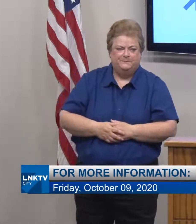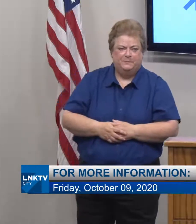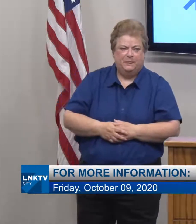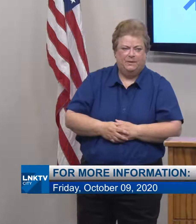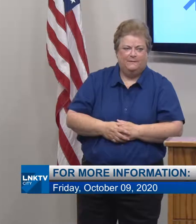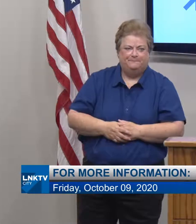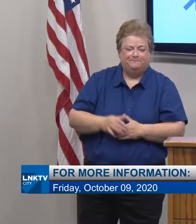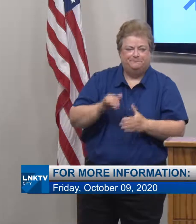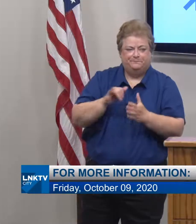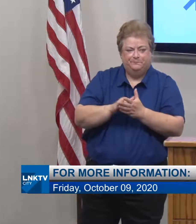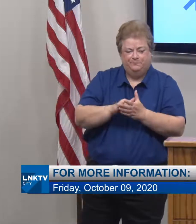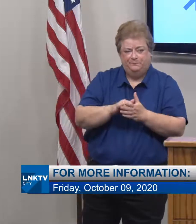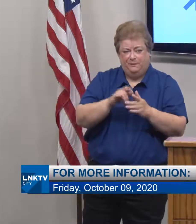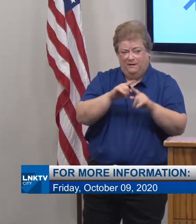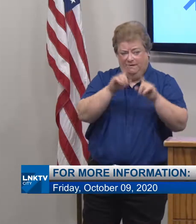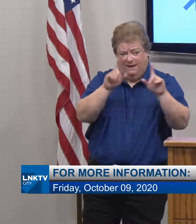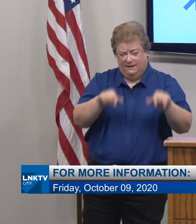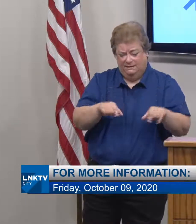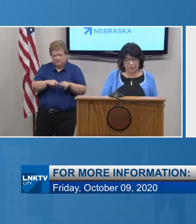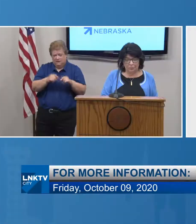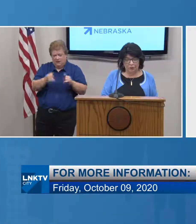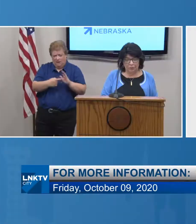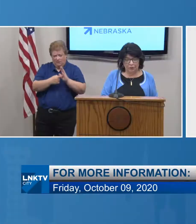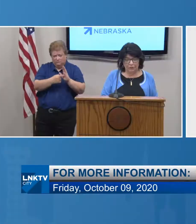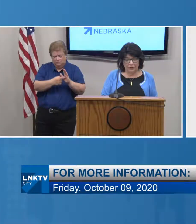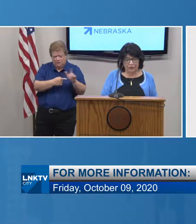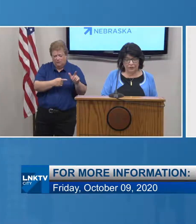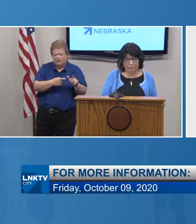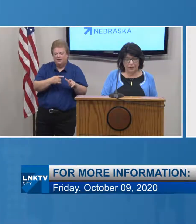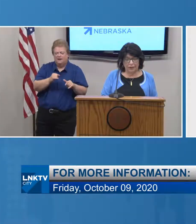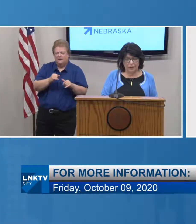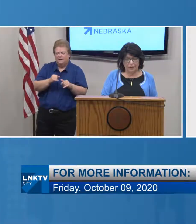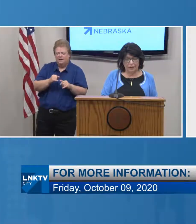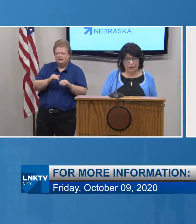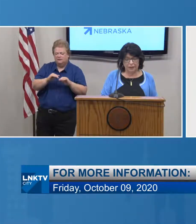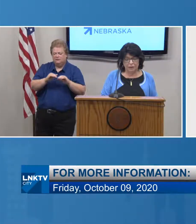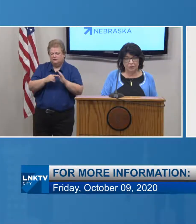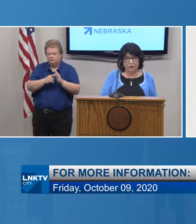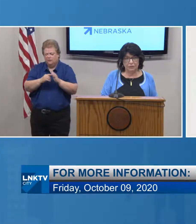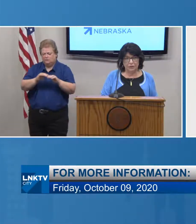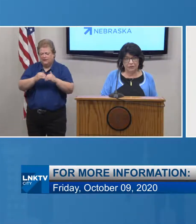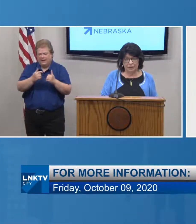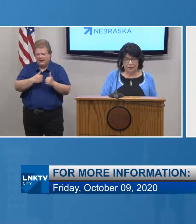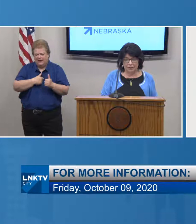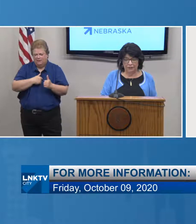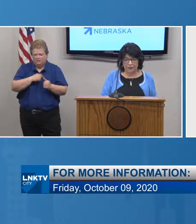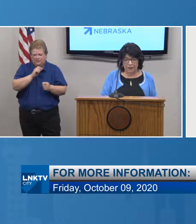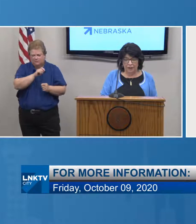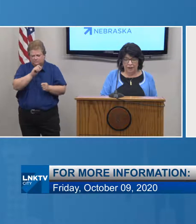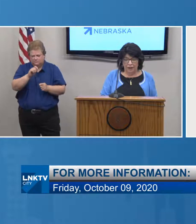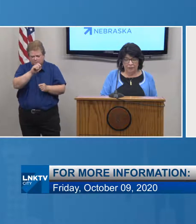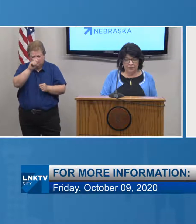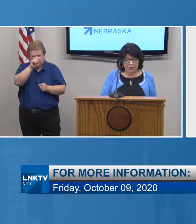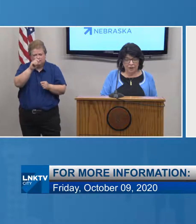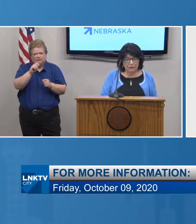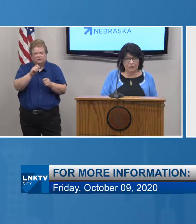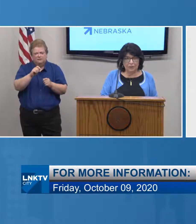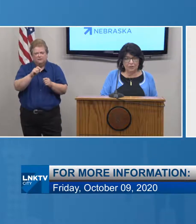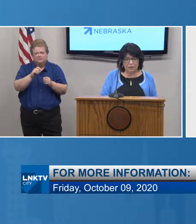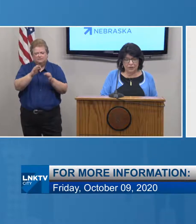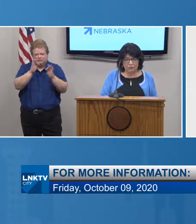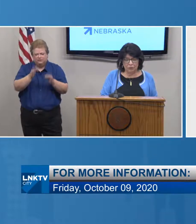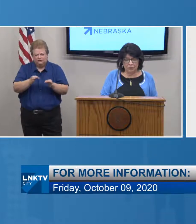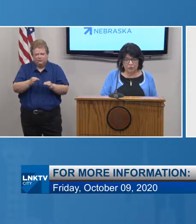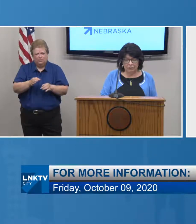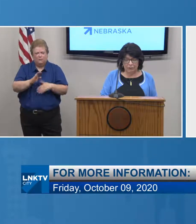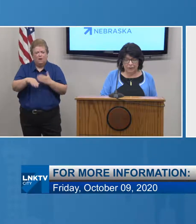shows how metrics associated with these primary factors are plotted on the color-coded risk areas. Almost all of our